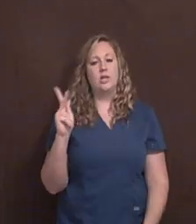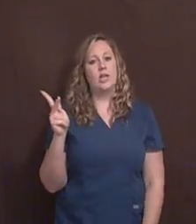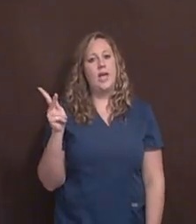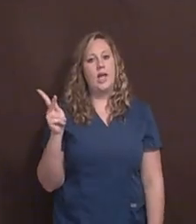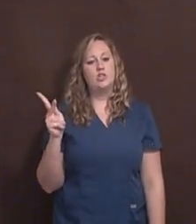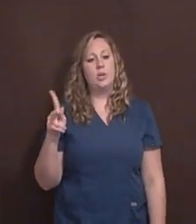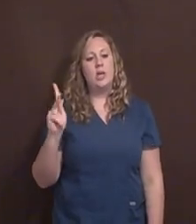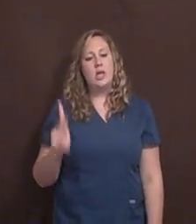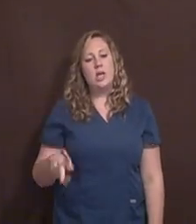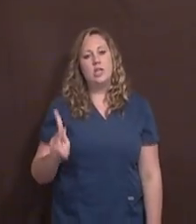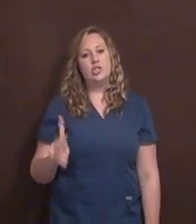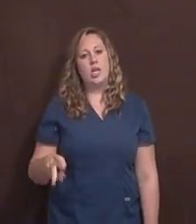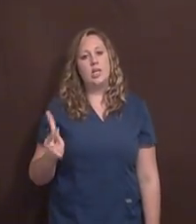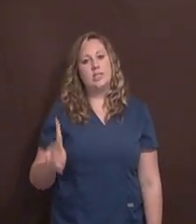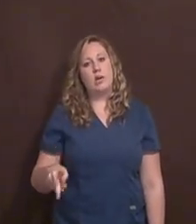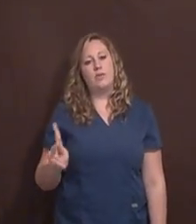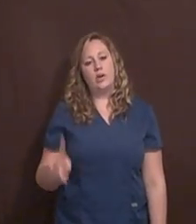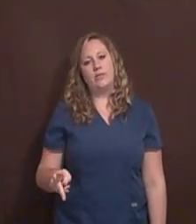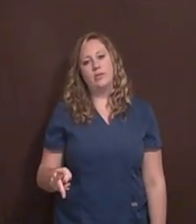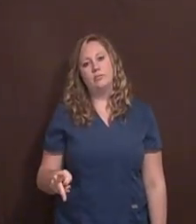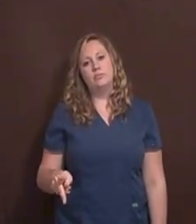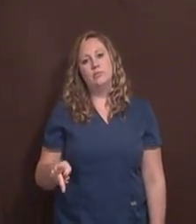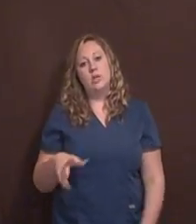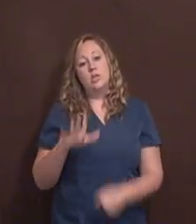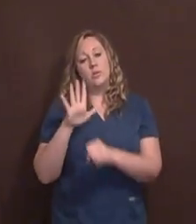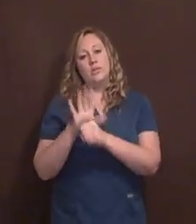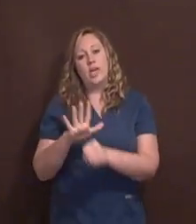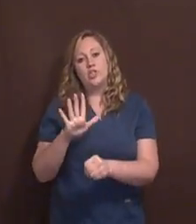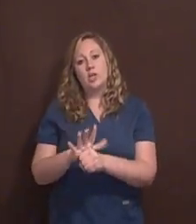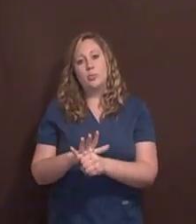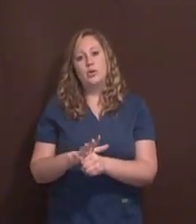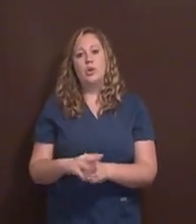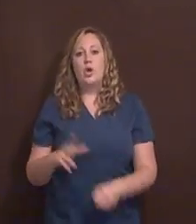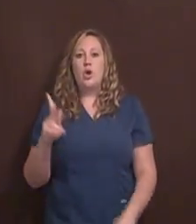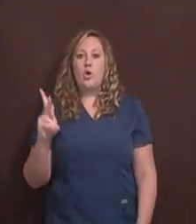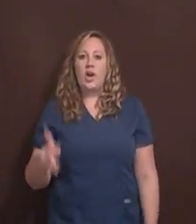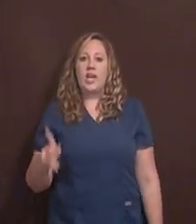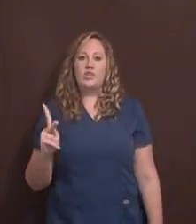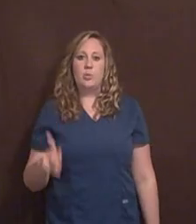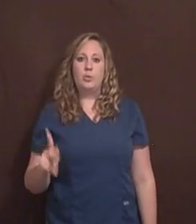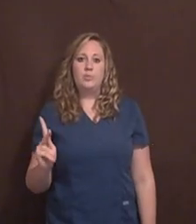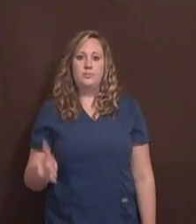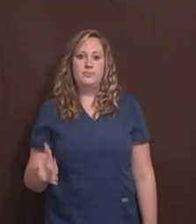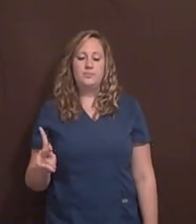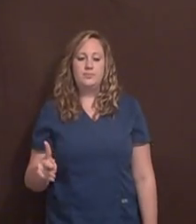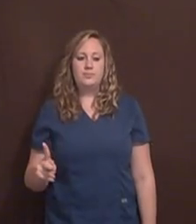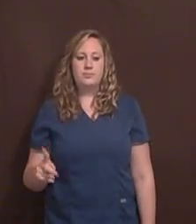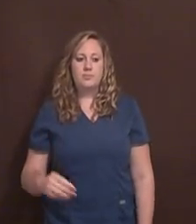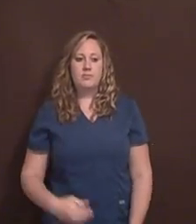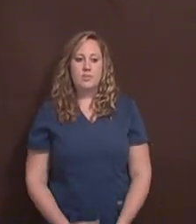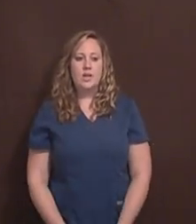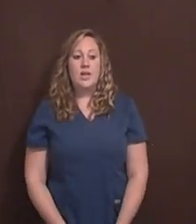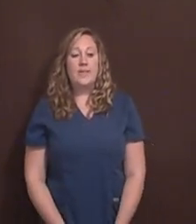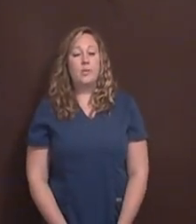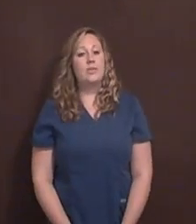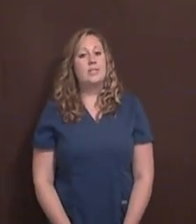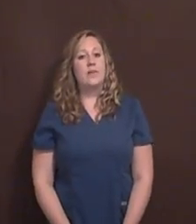take your K hand shape and shake it down in front of you. We have ketchup or ketchup. Then we have a